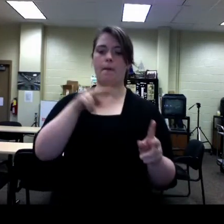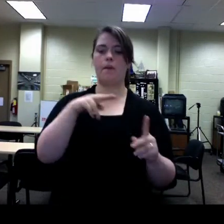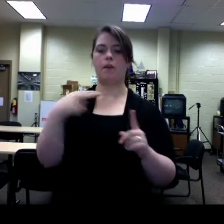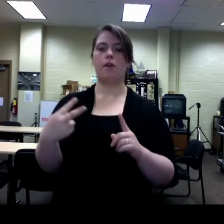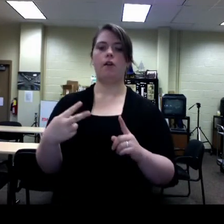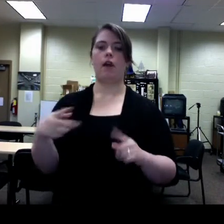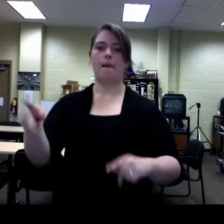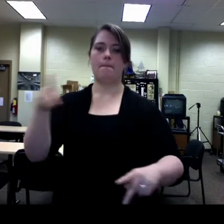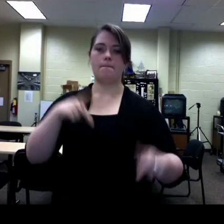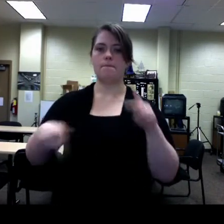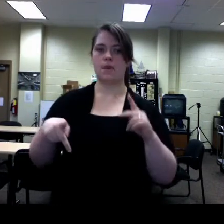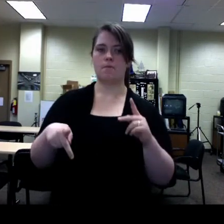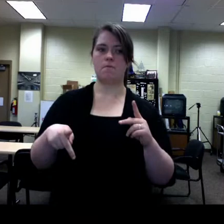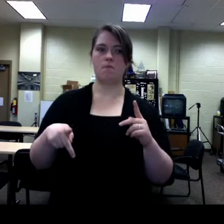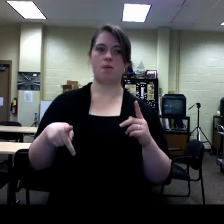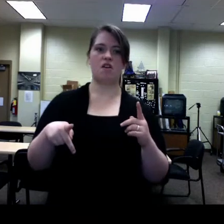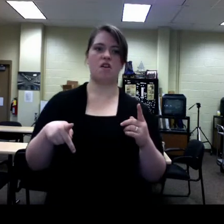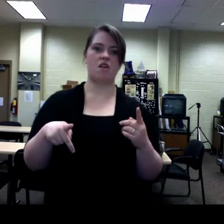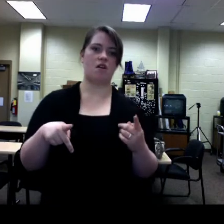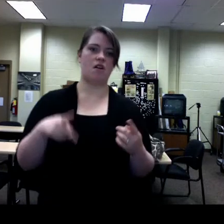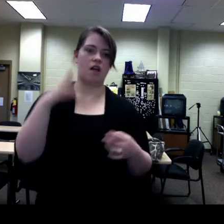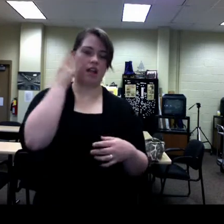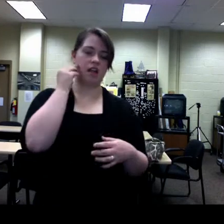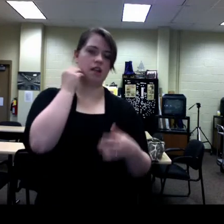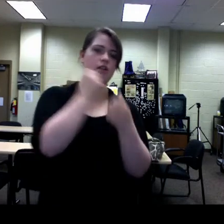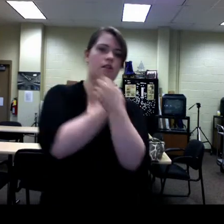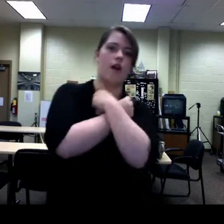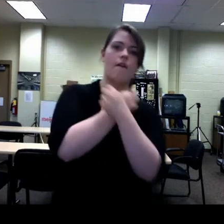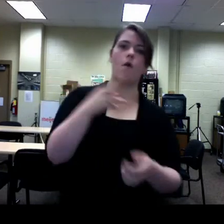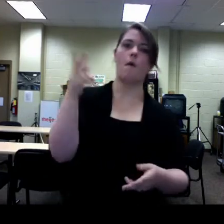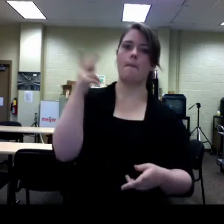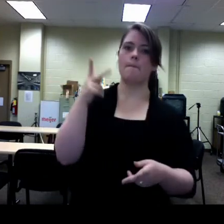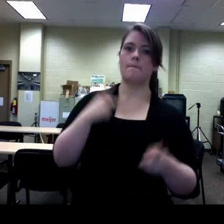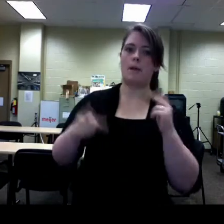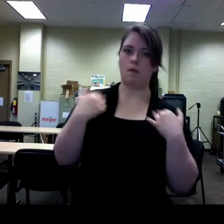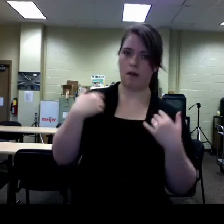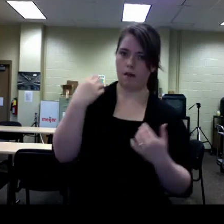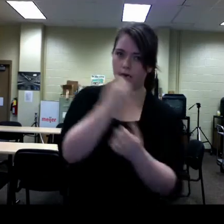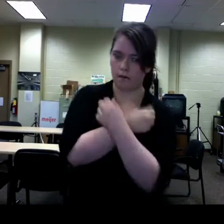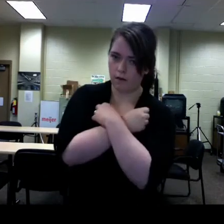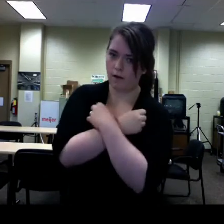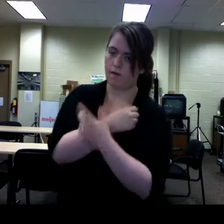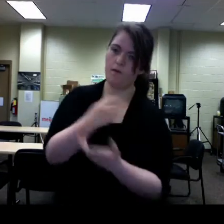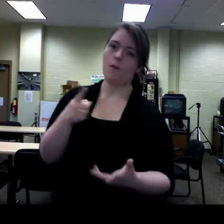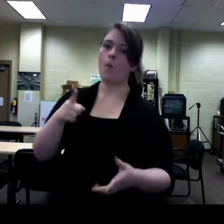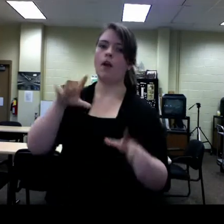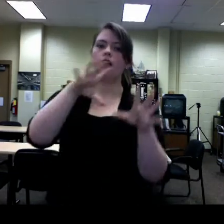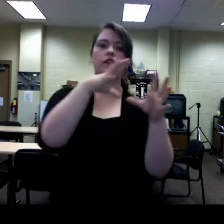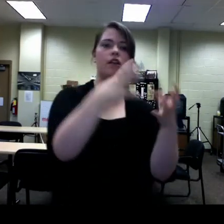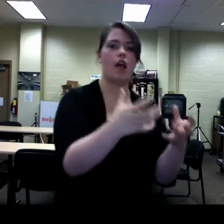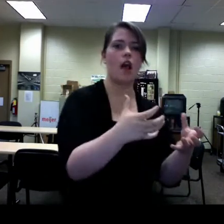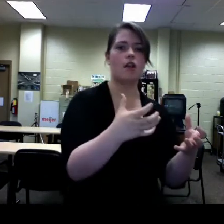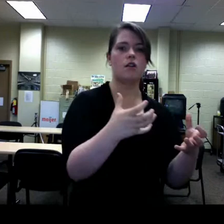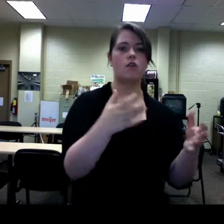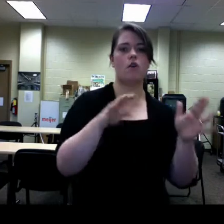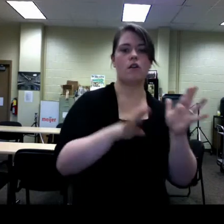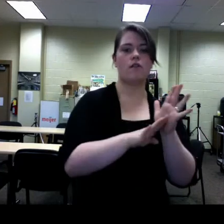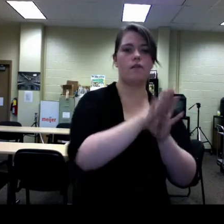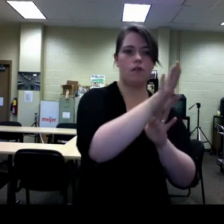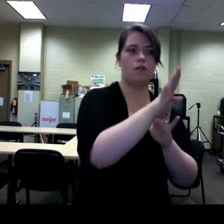between relationships, and what are the categories that emerge over studying thousands and thousands of people who are in